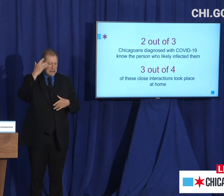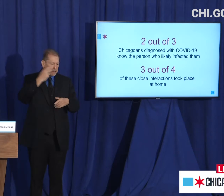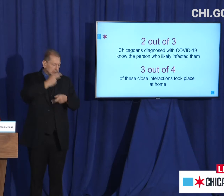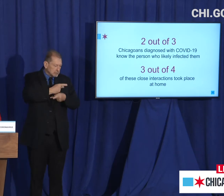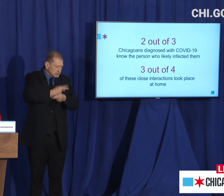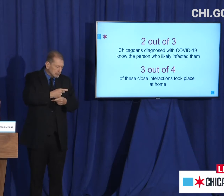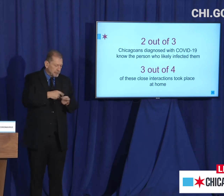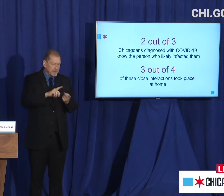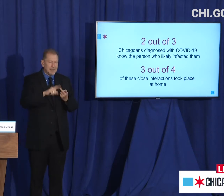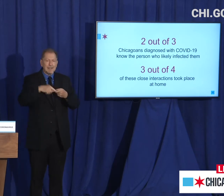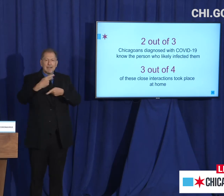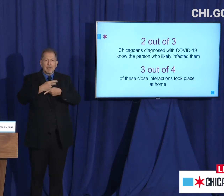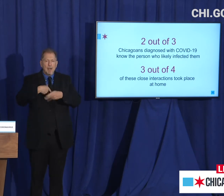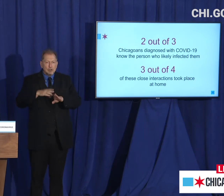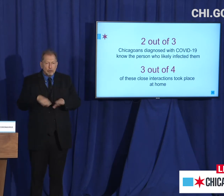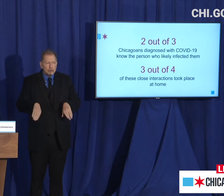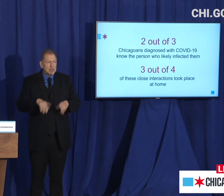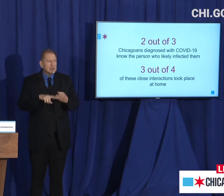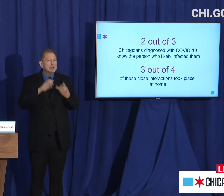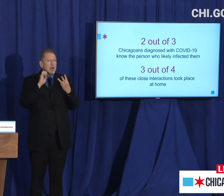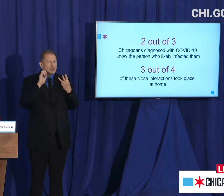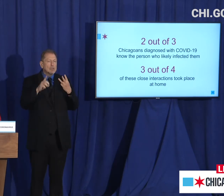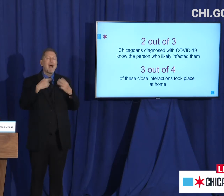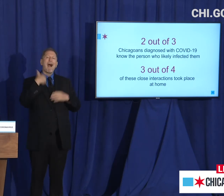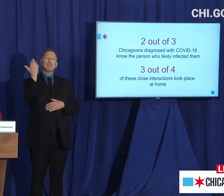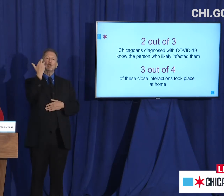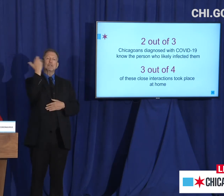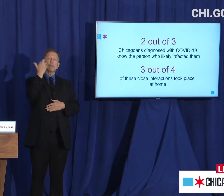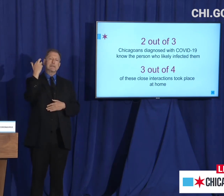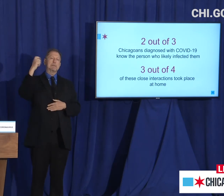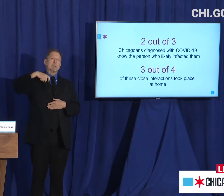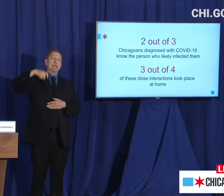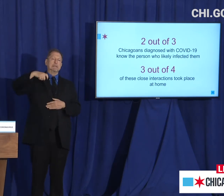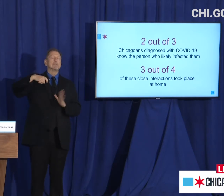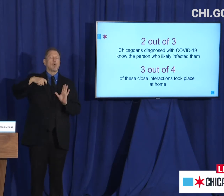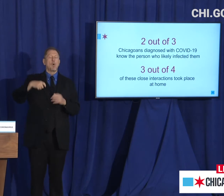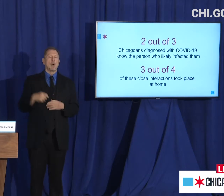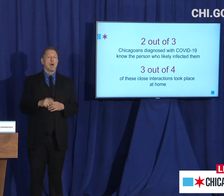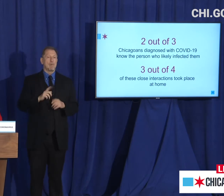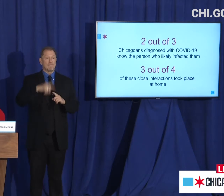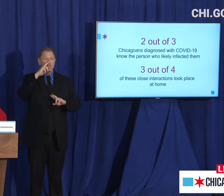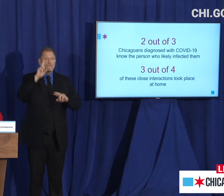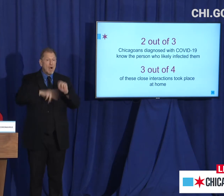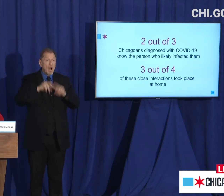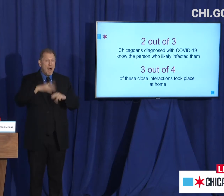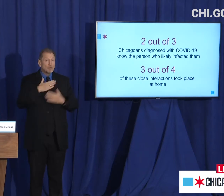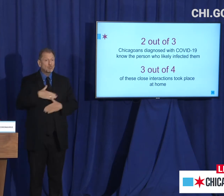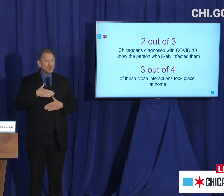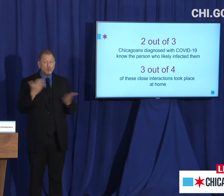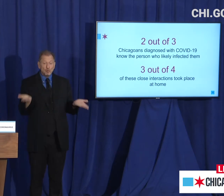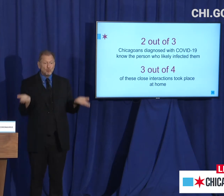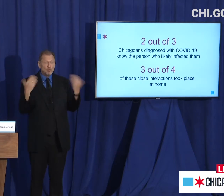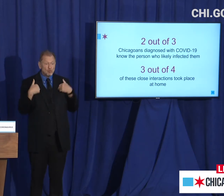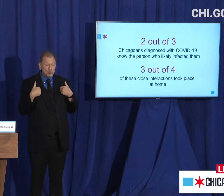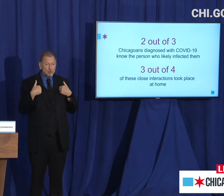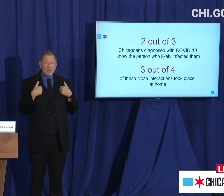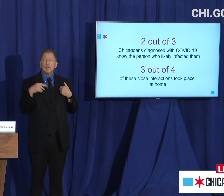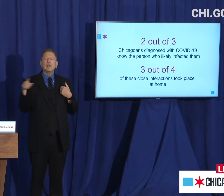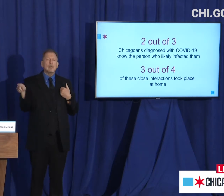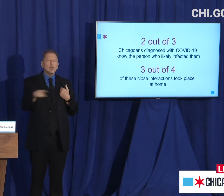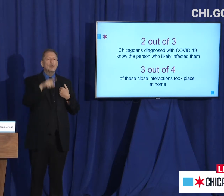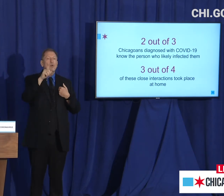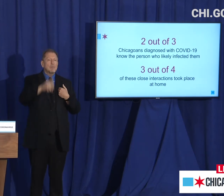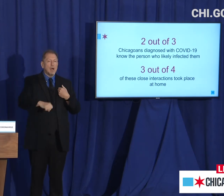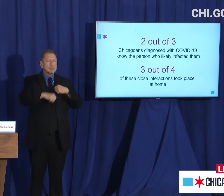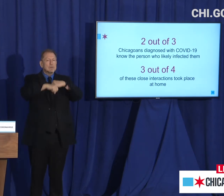child care, for education. But if people are coming into your home who do not live there, you